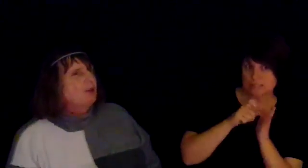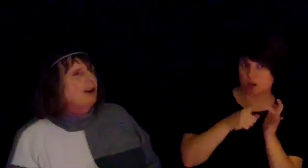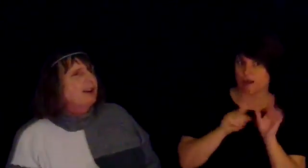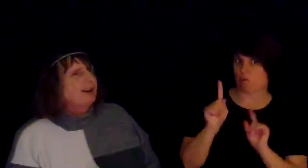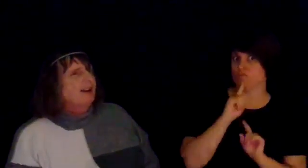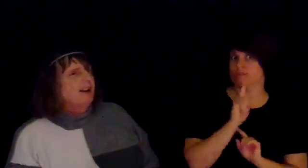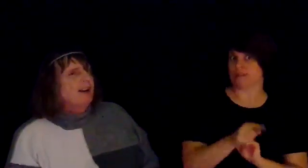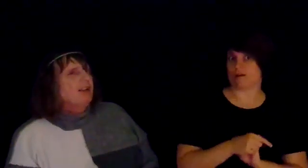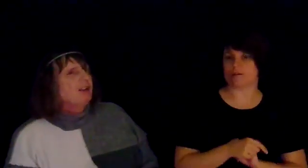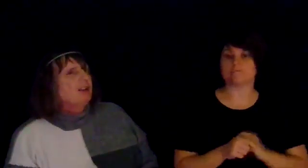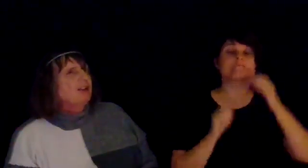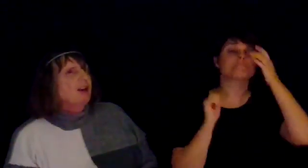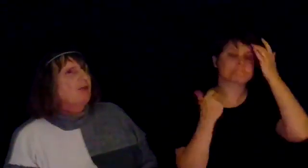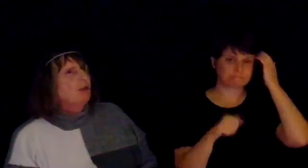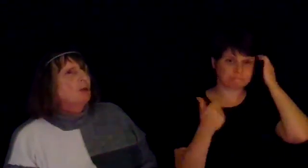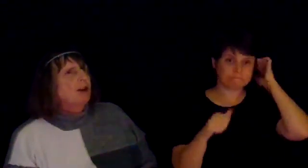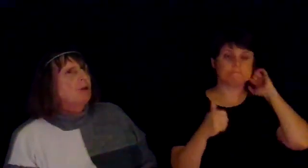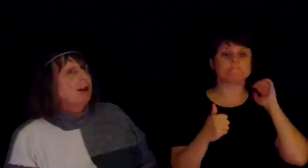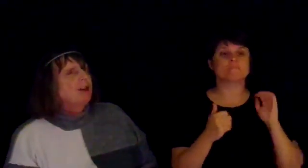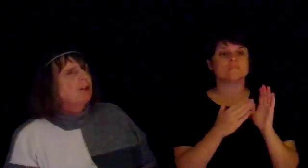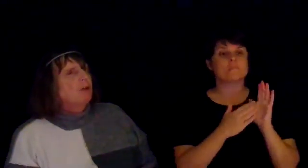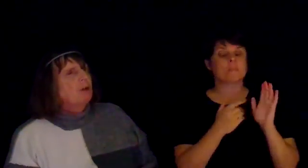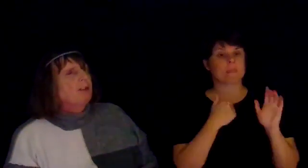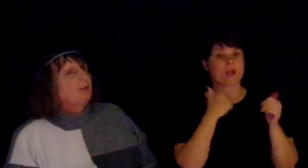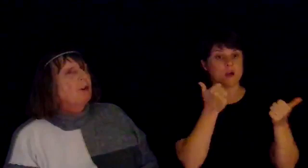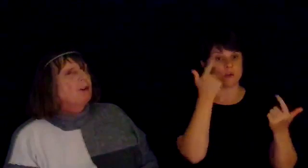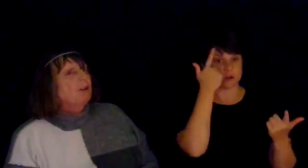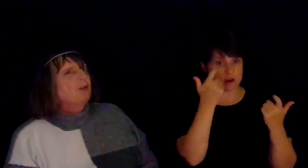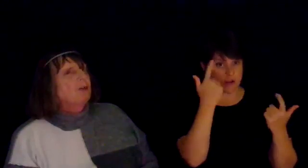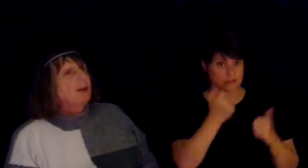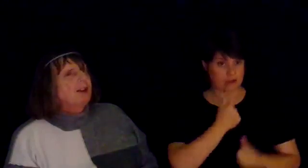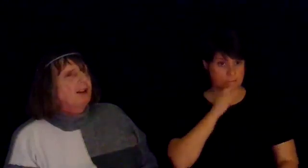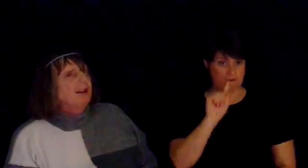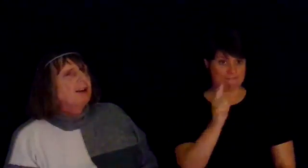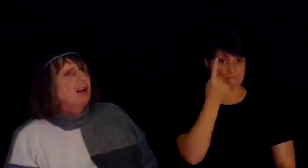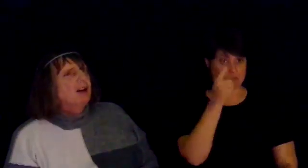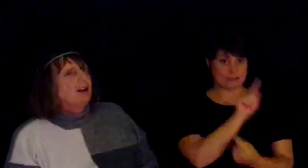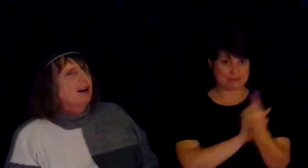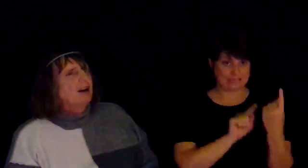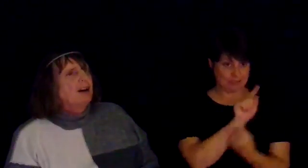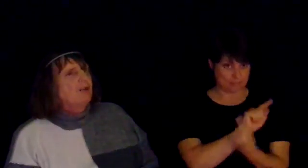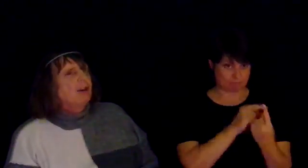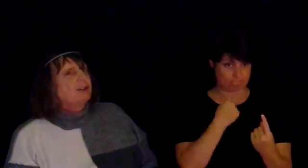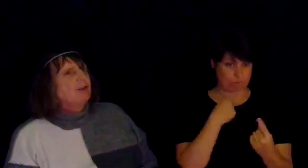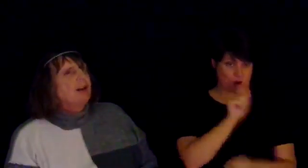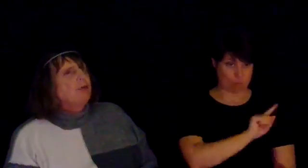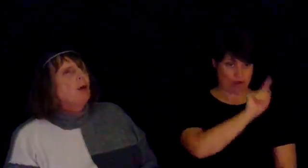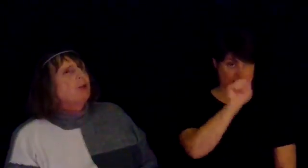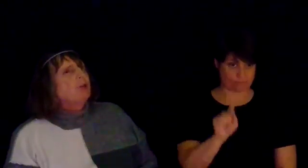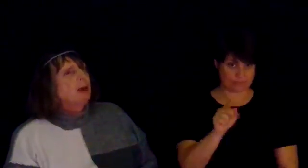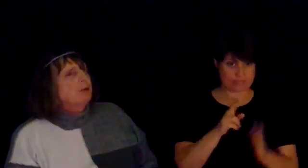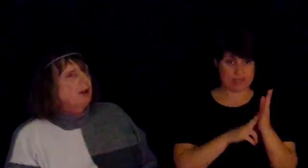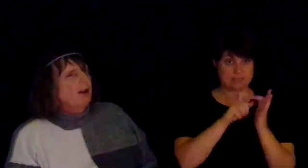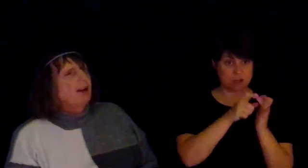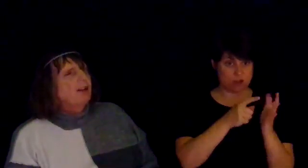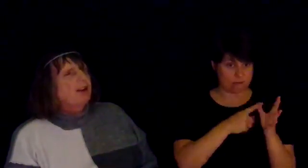A really good idea is that when I went in for my first meeting, it's really